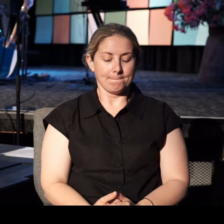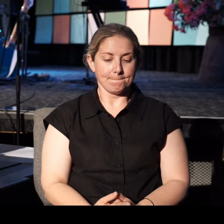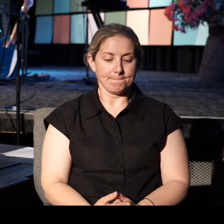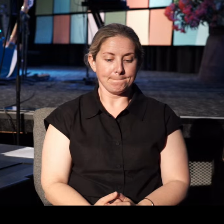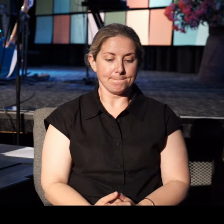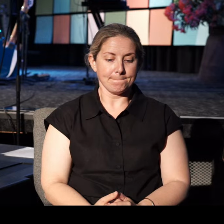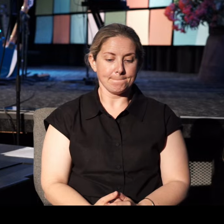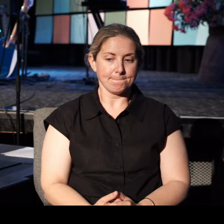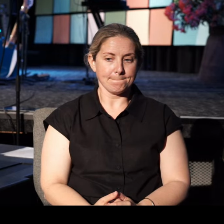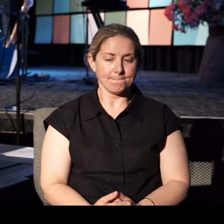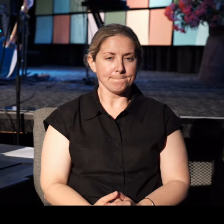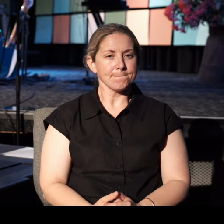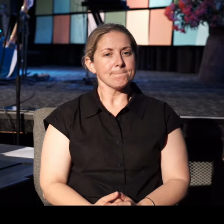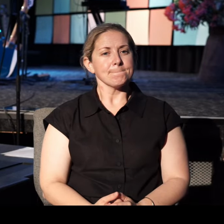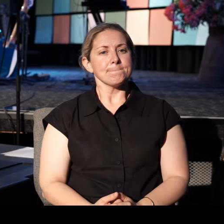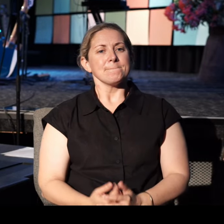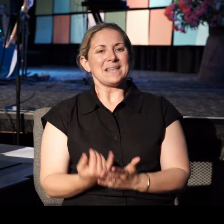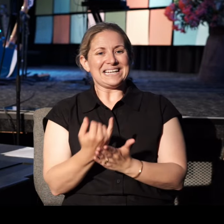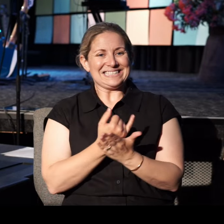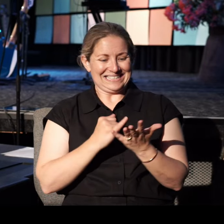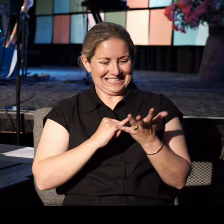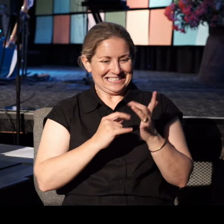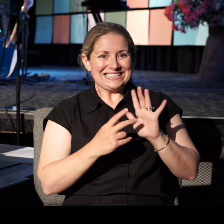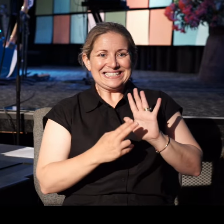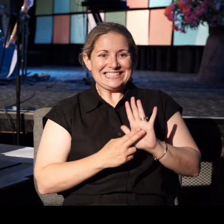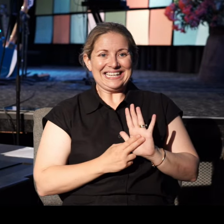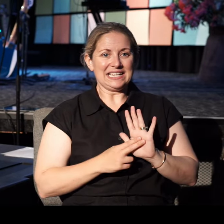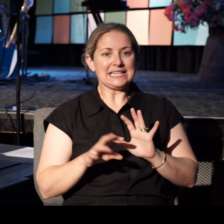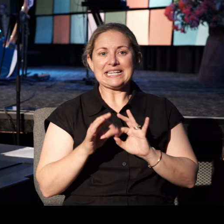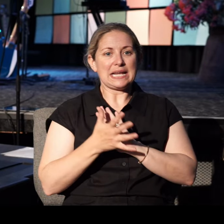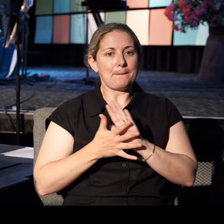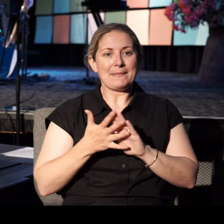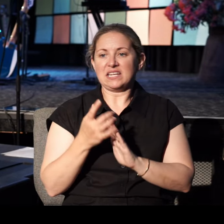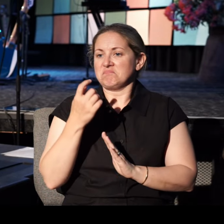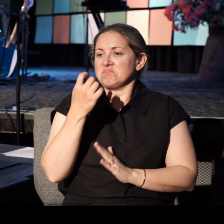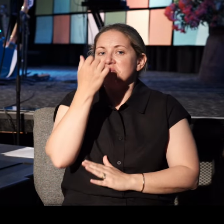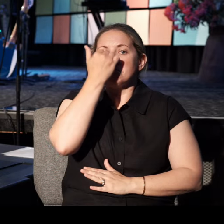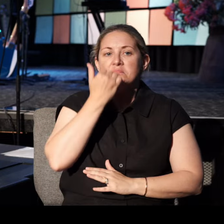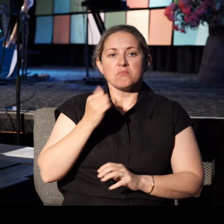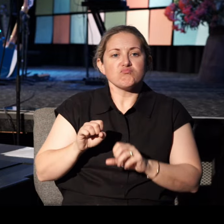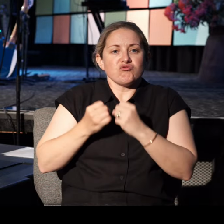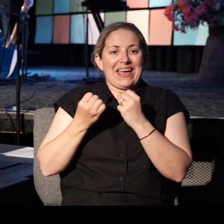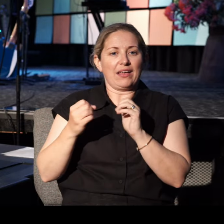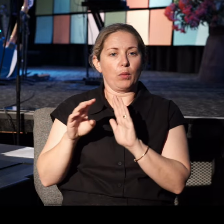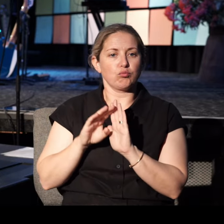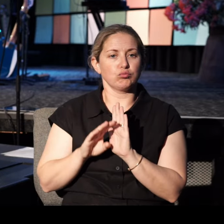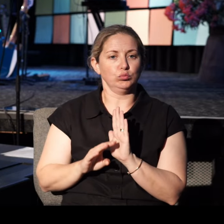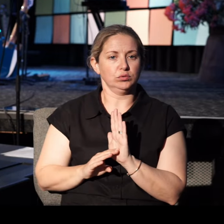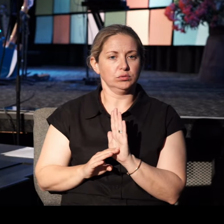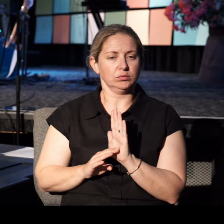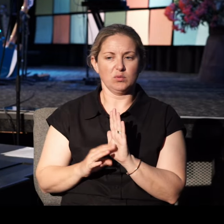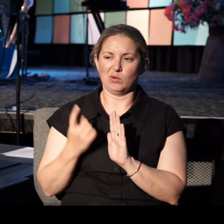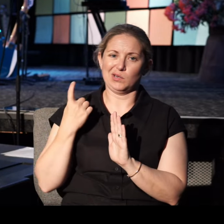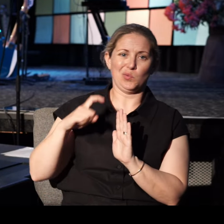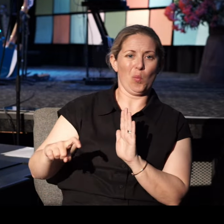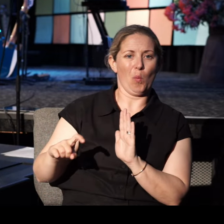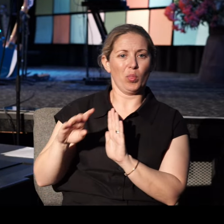The sin we're talking about here is not just breaking rules. It can feel so arbitrary. That's why the illustration of the sin and the sewage is so